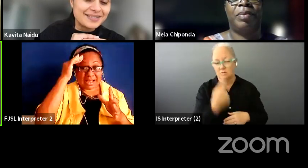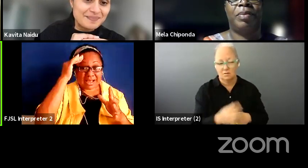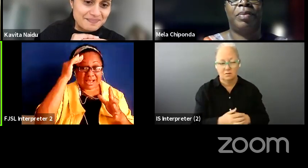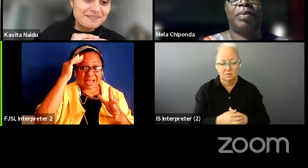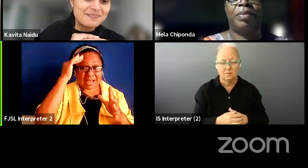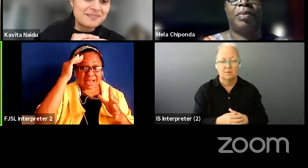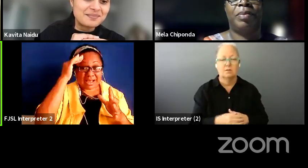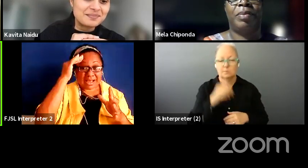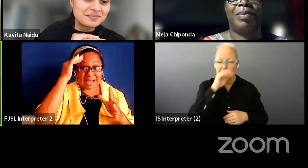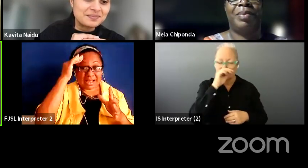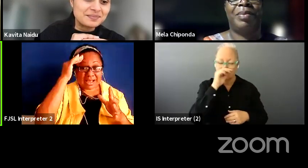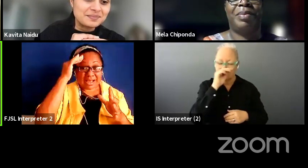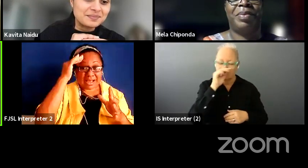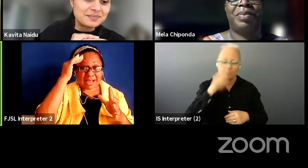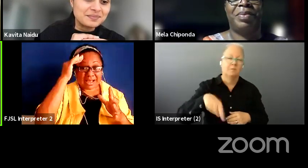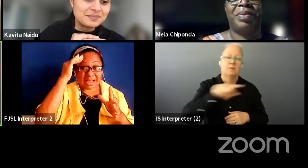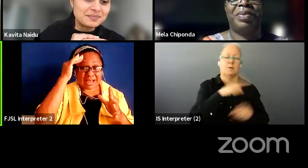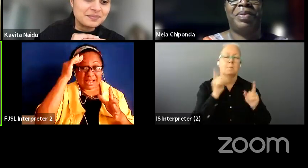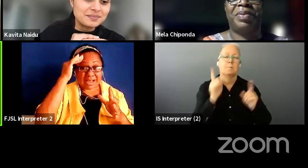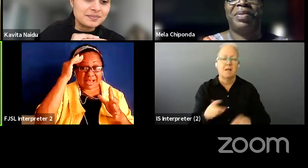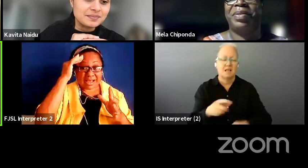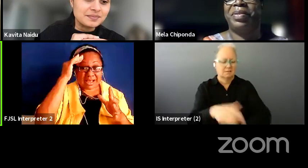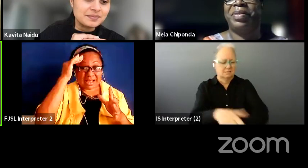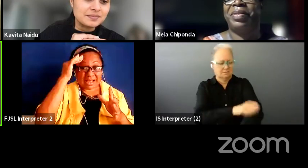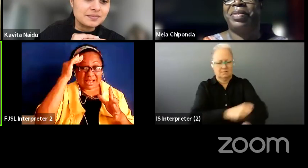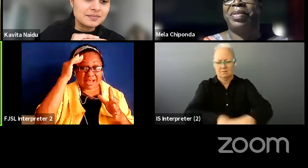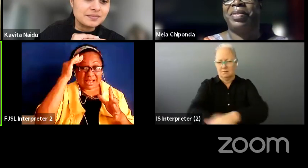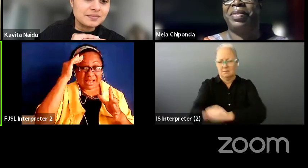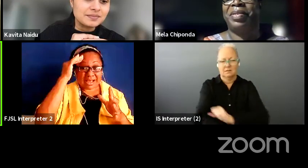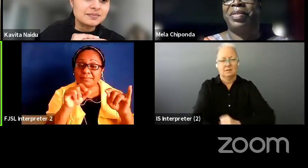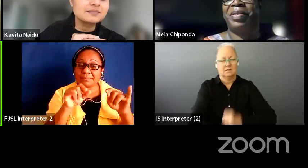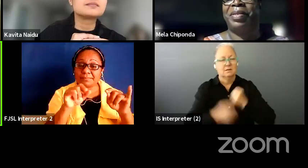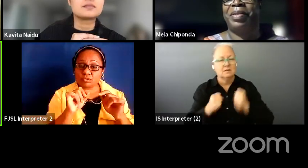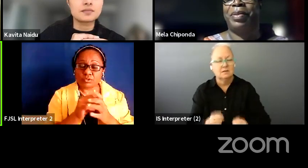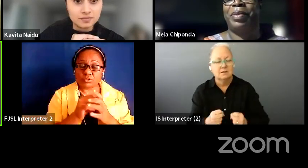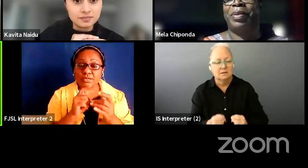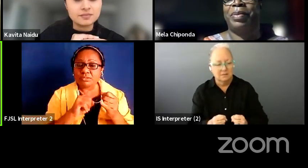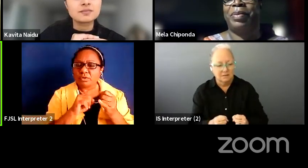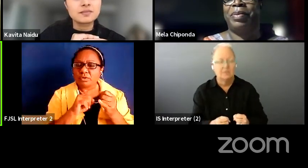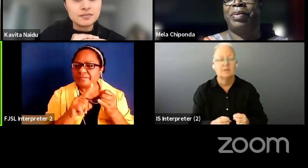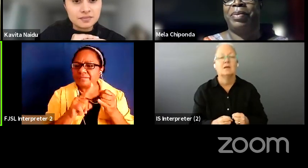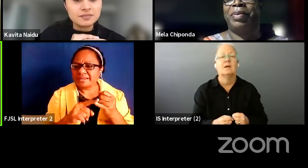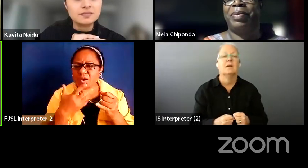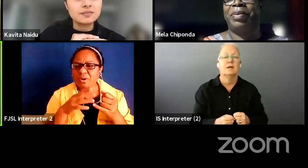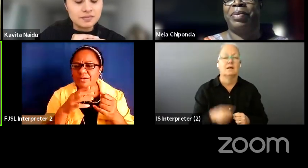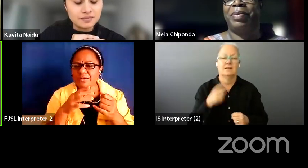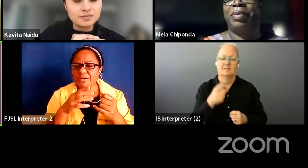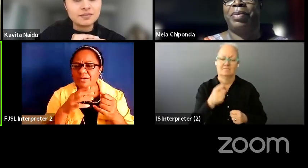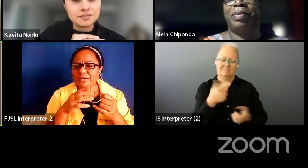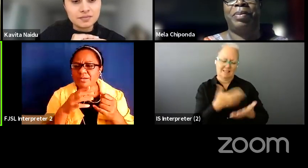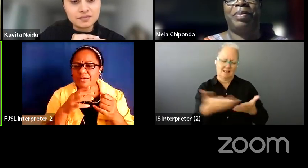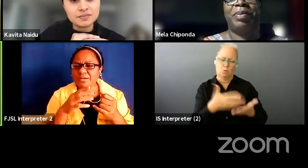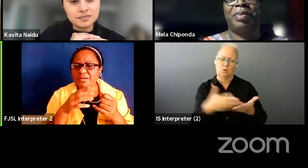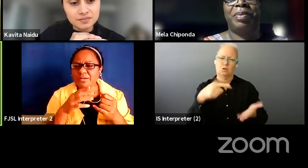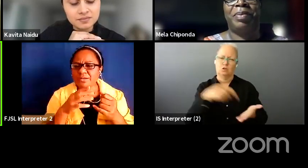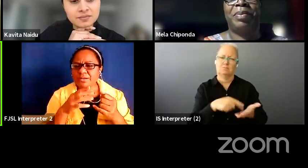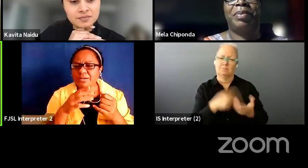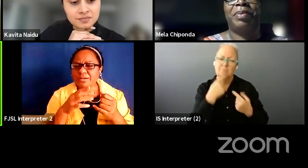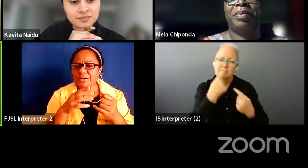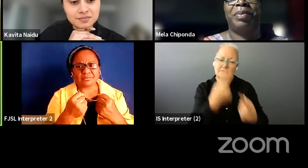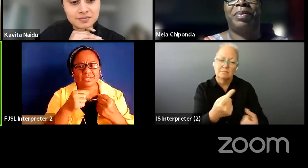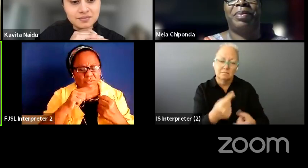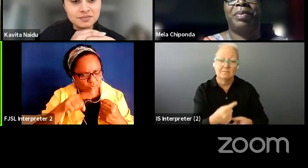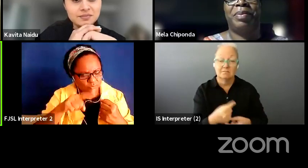think we need to be very critical about how we deploy language when we're talking about some of these terms. I totally agree